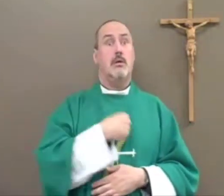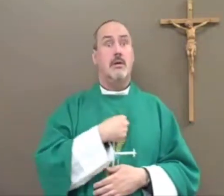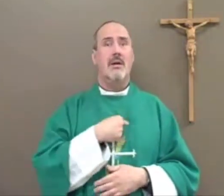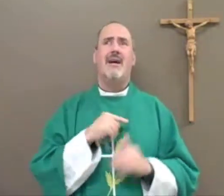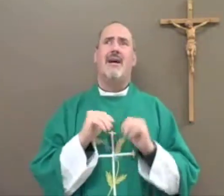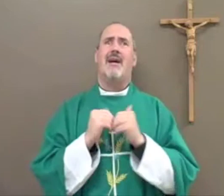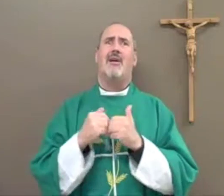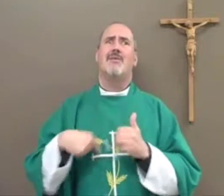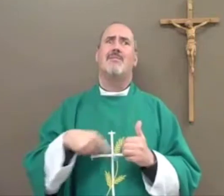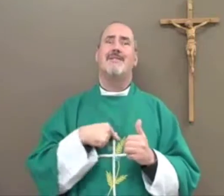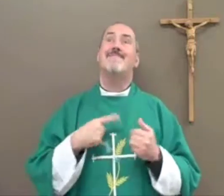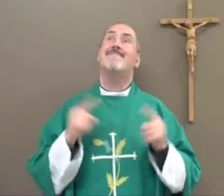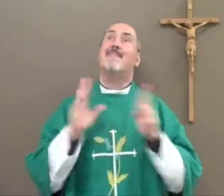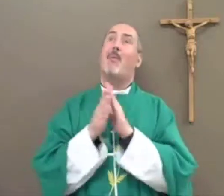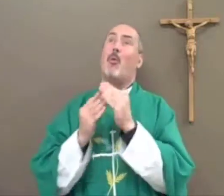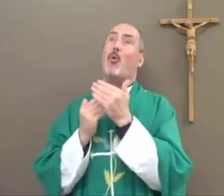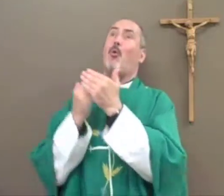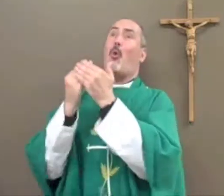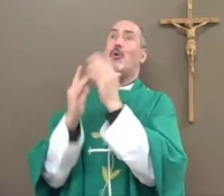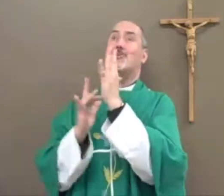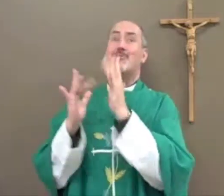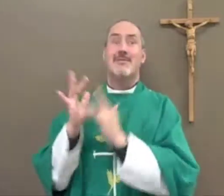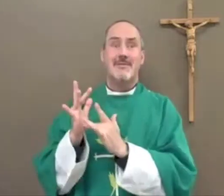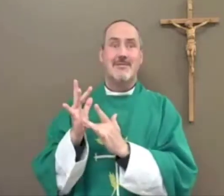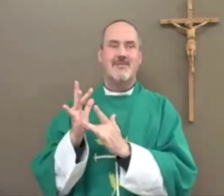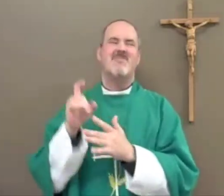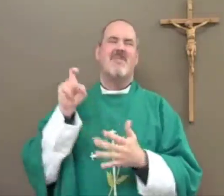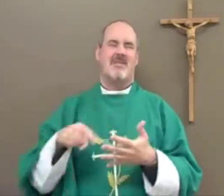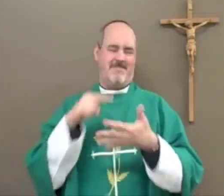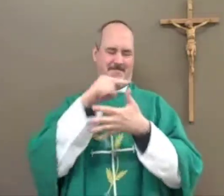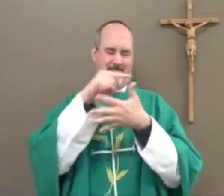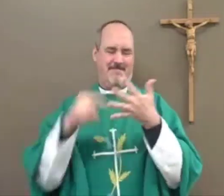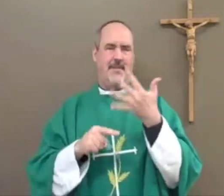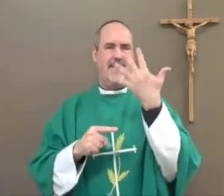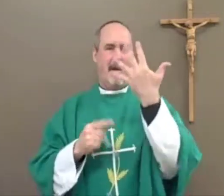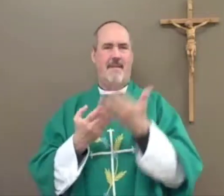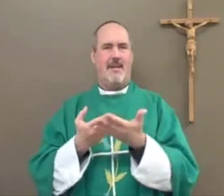Mary tells us that we can get closer to Jesus by doing five things.